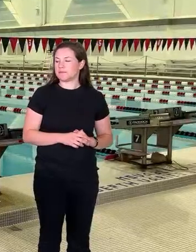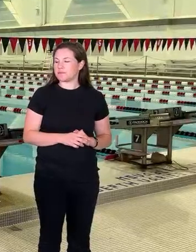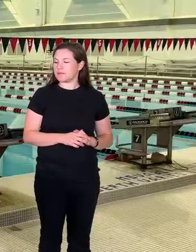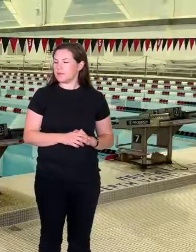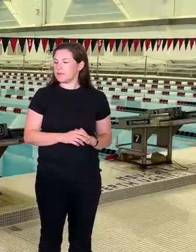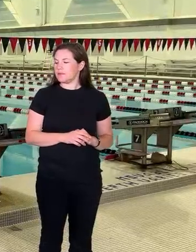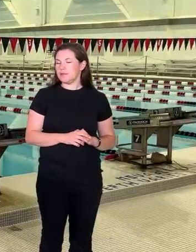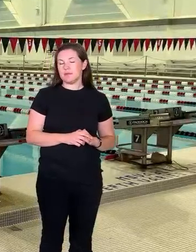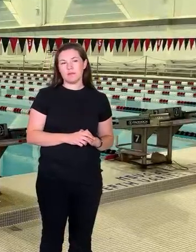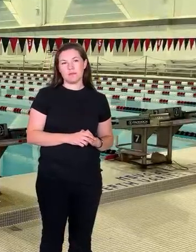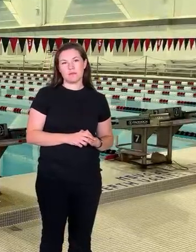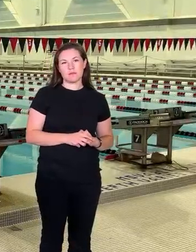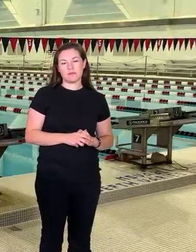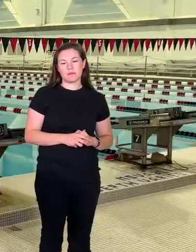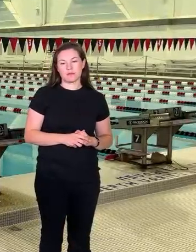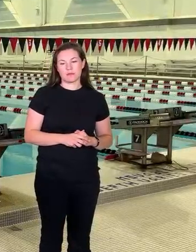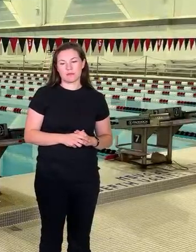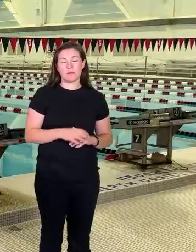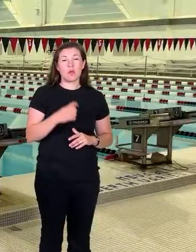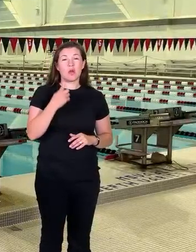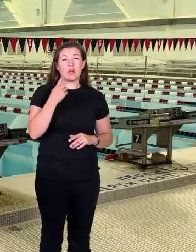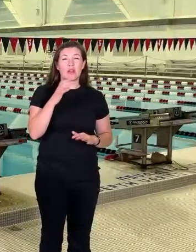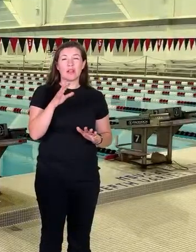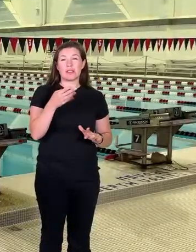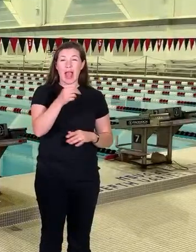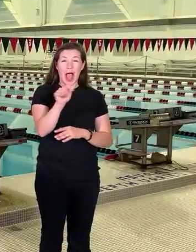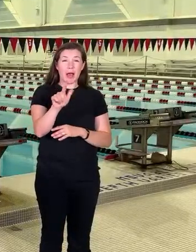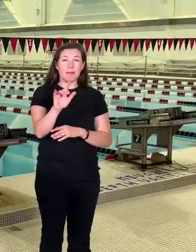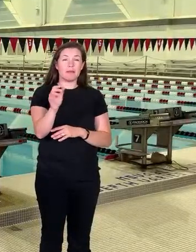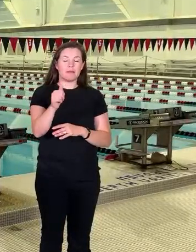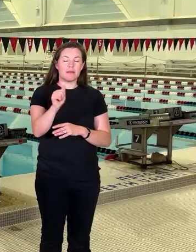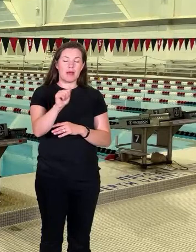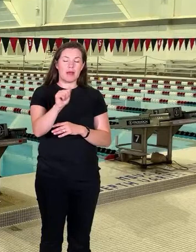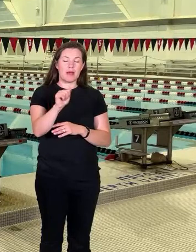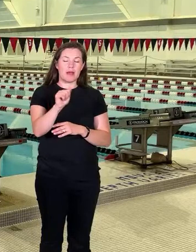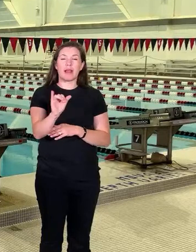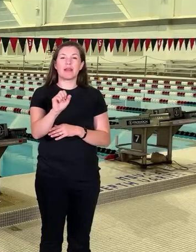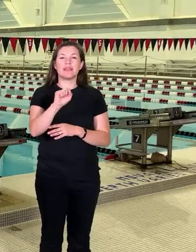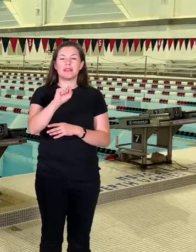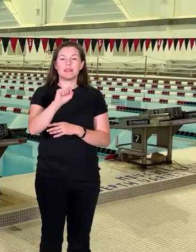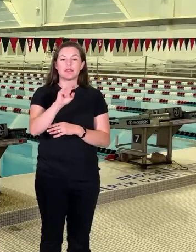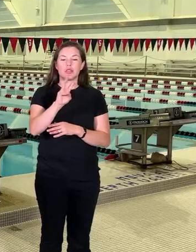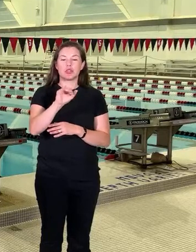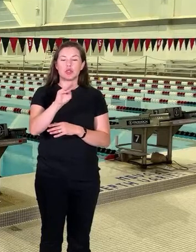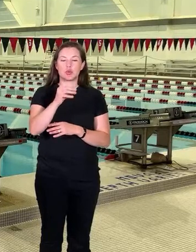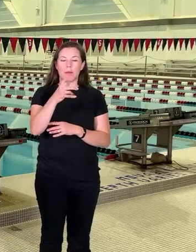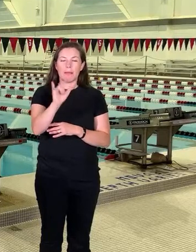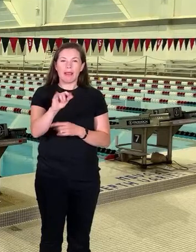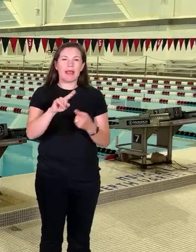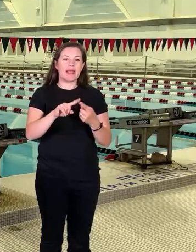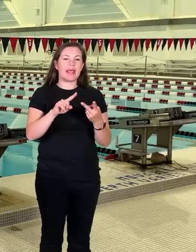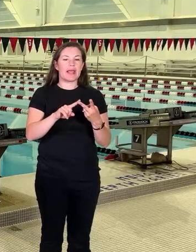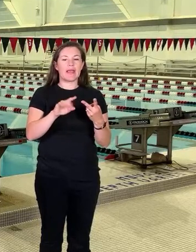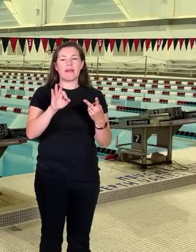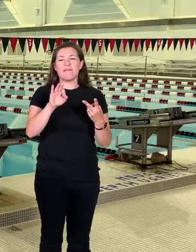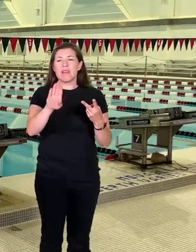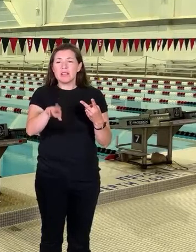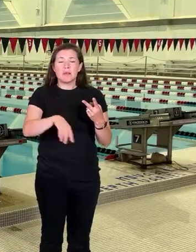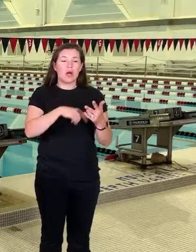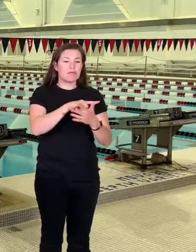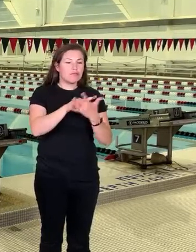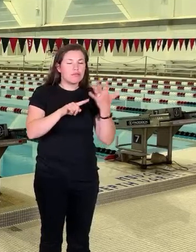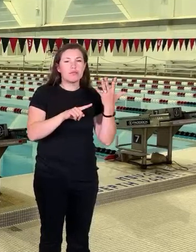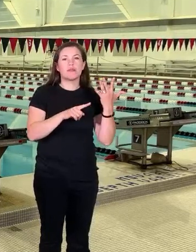Recently, apps such as Swimply and others, and more informal ways on Facebook, are